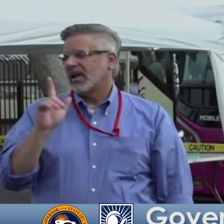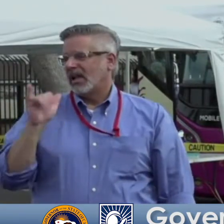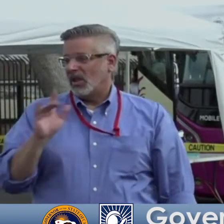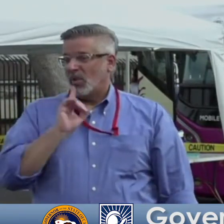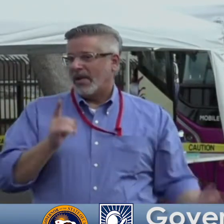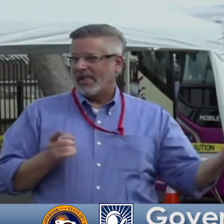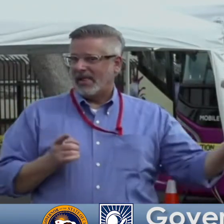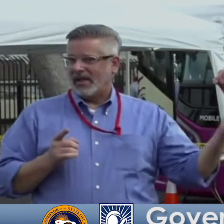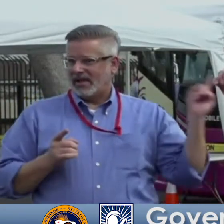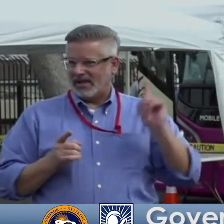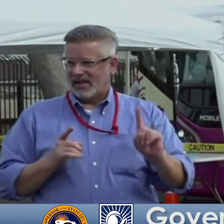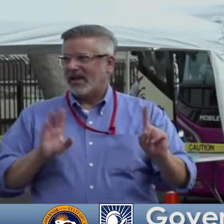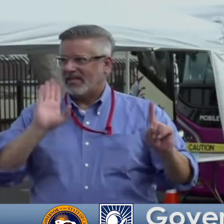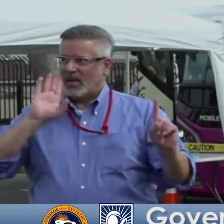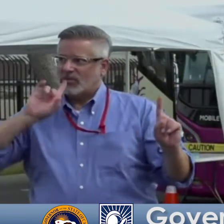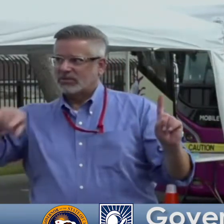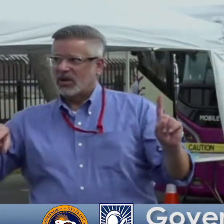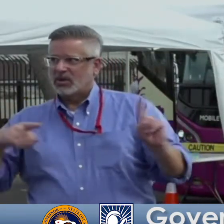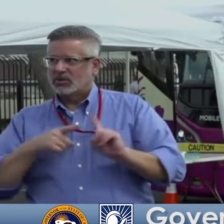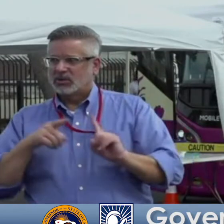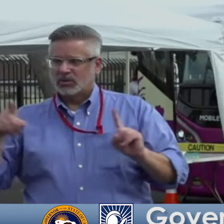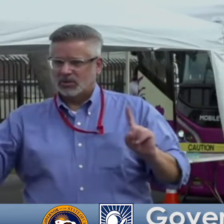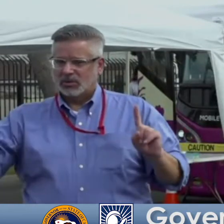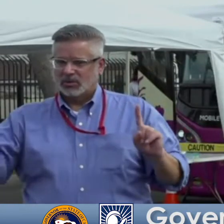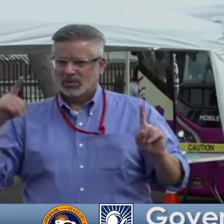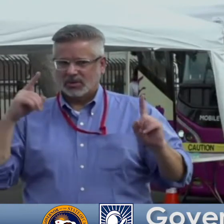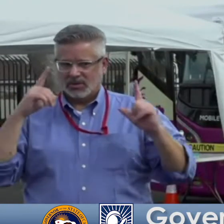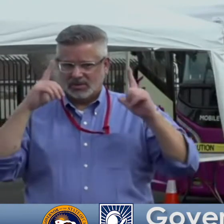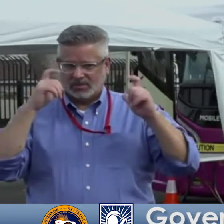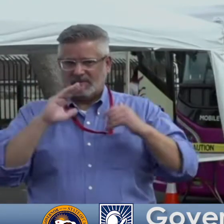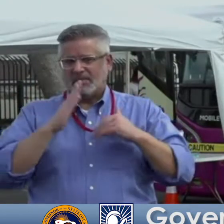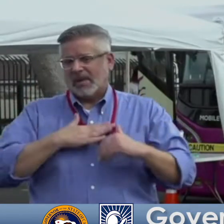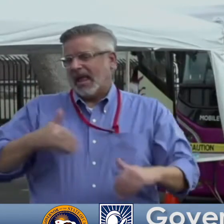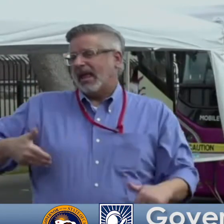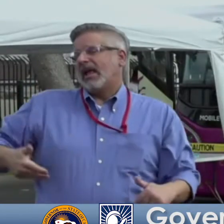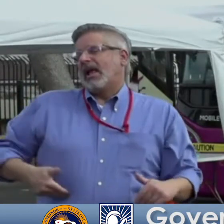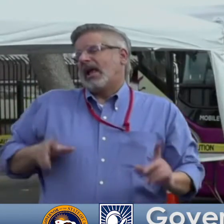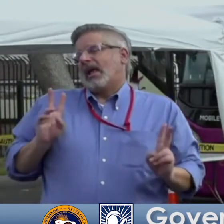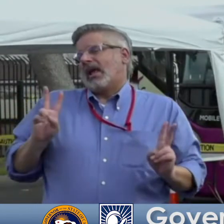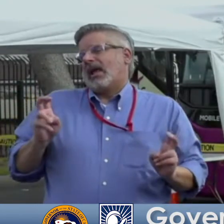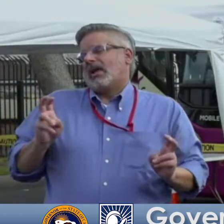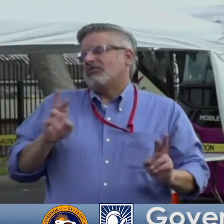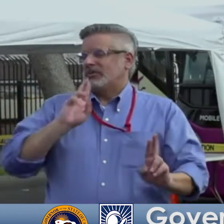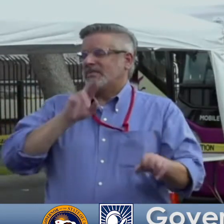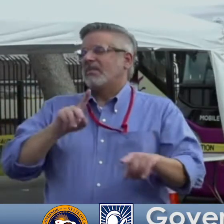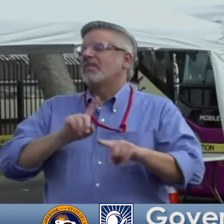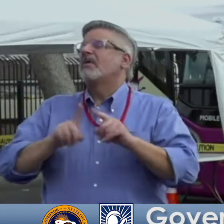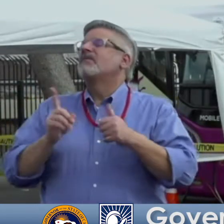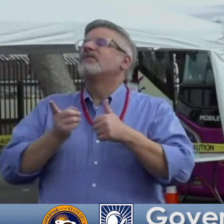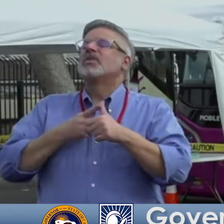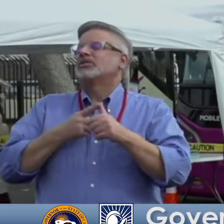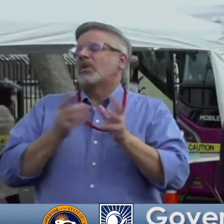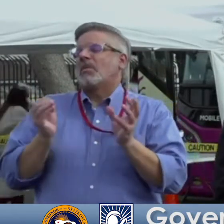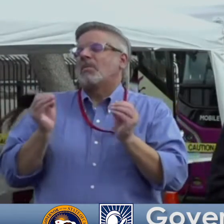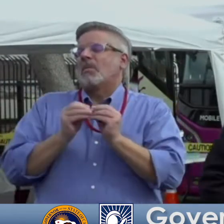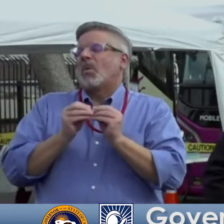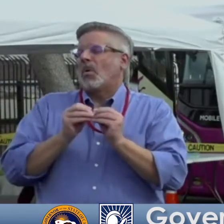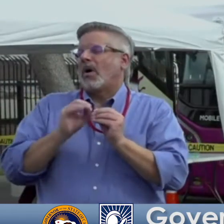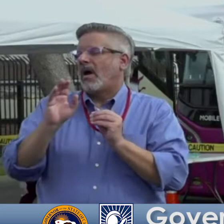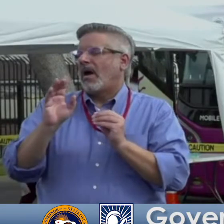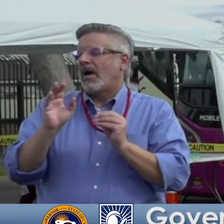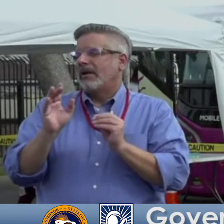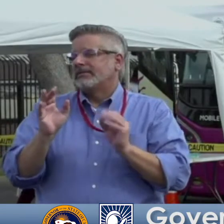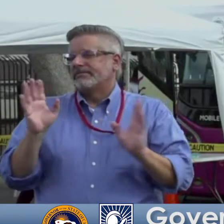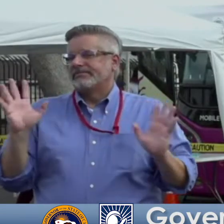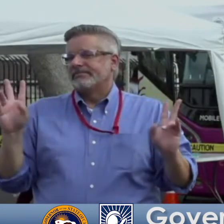going to come up first, and then I'll respond to you in camera about my gut response. But first, let's have more of an intellectual response from